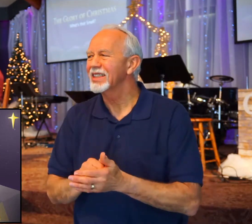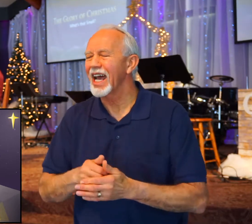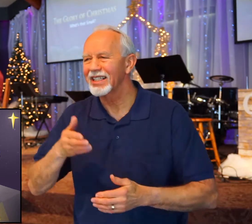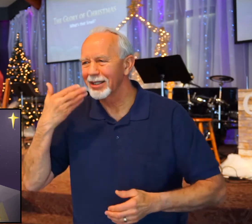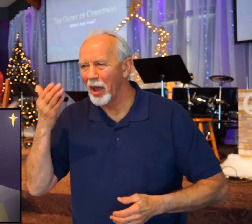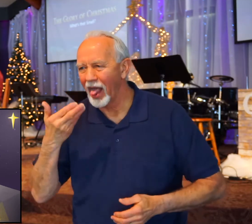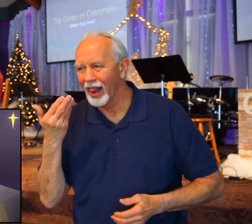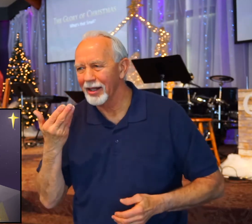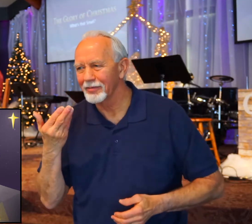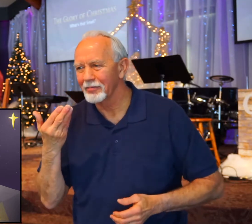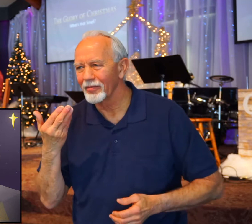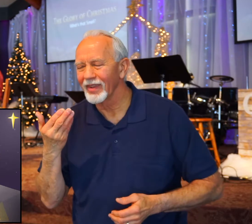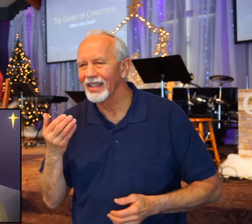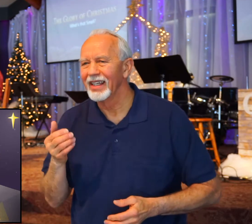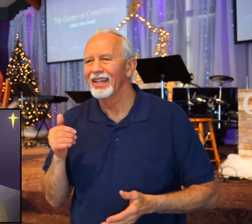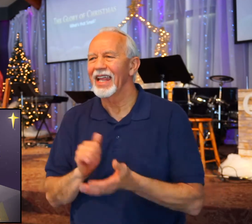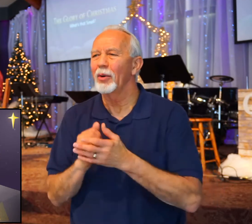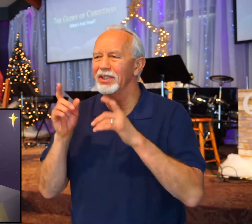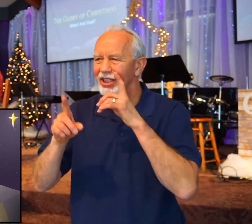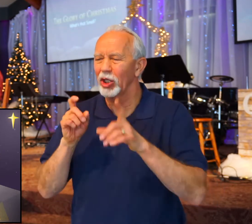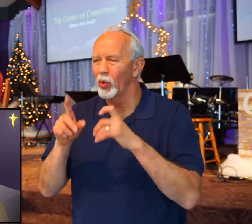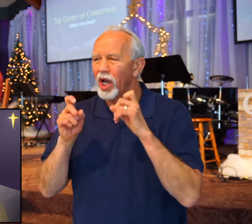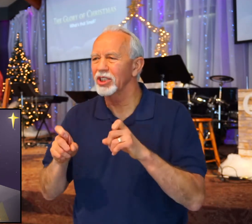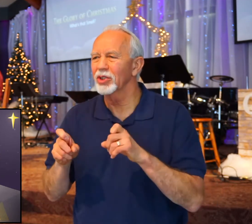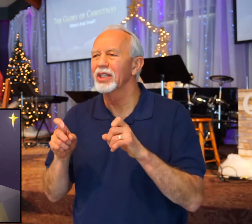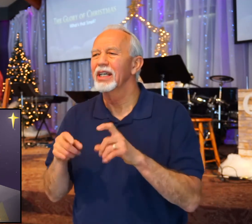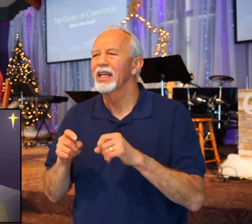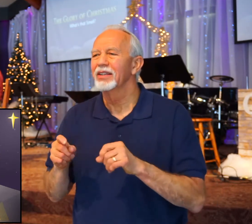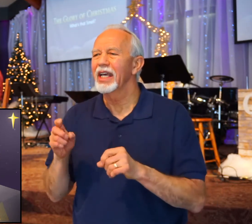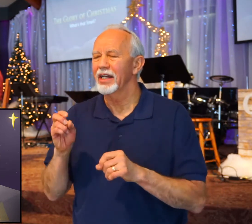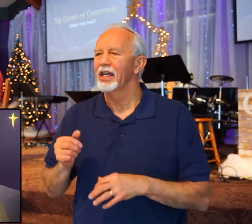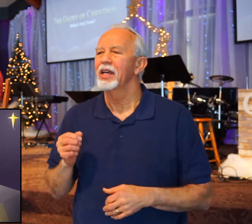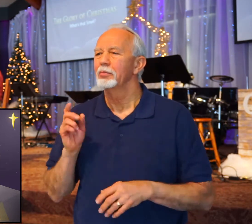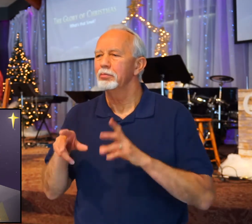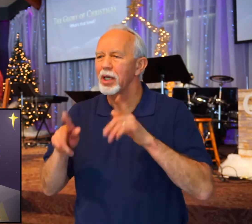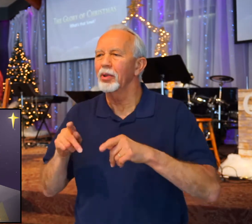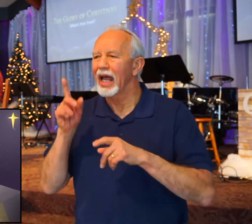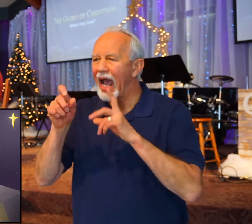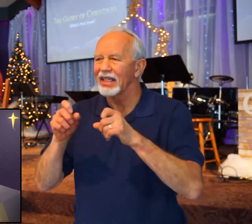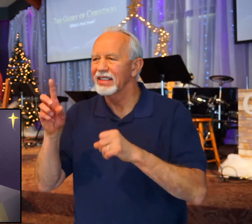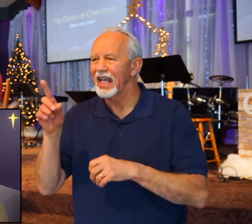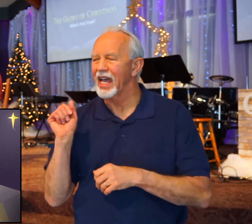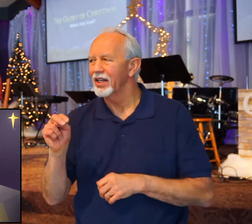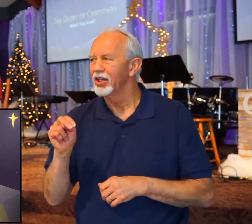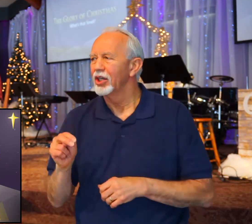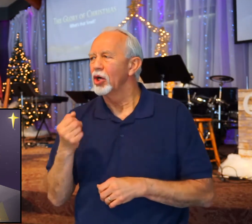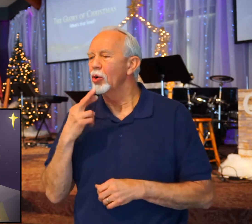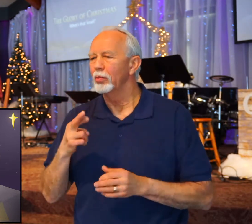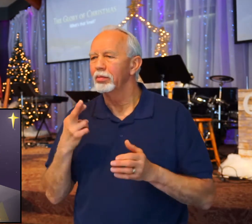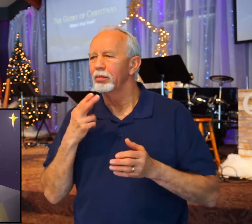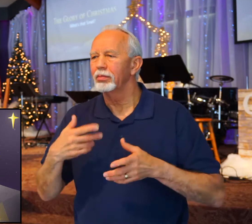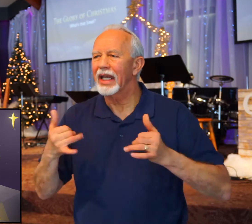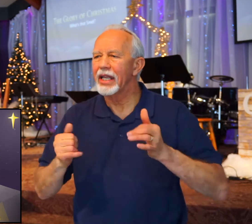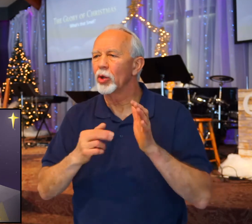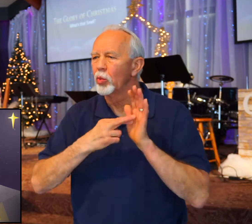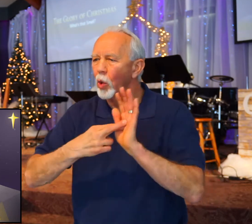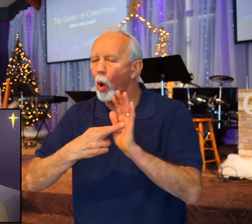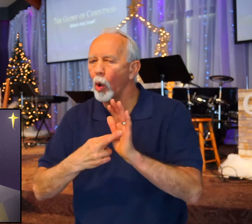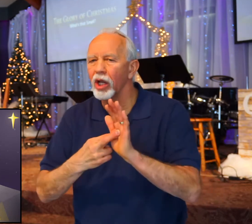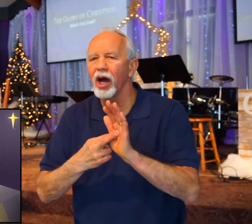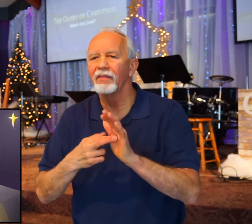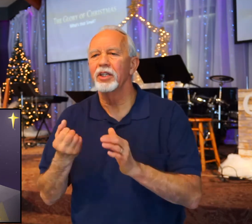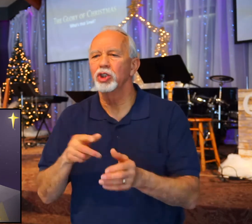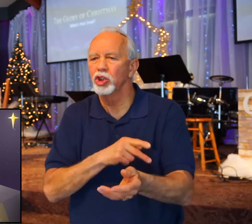Well, that was the question that was asked of Dan at least two times, who plays the role of the shepherd in the video.